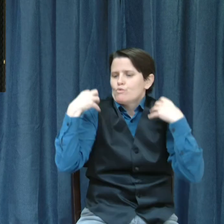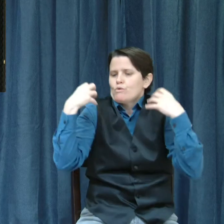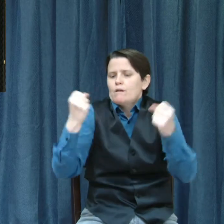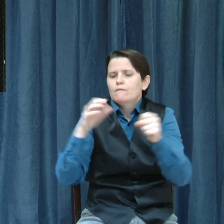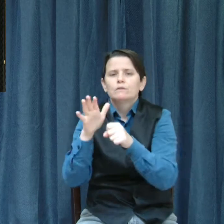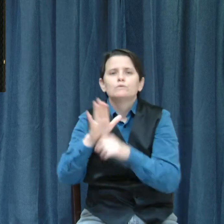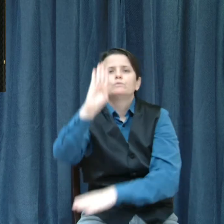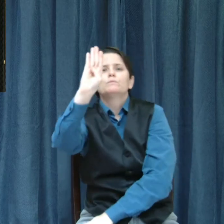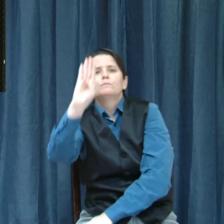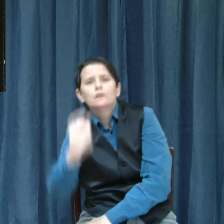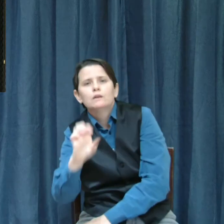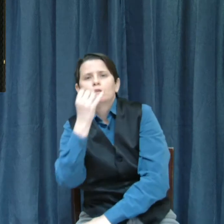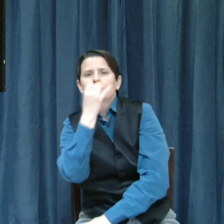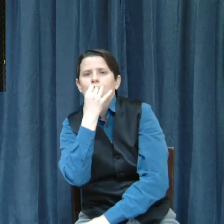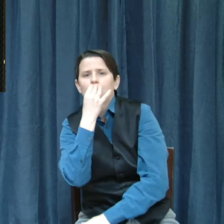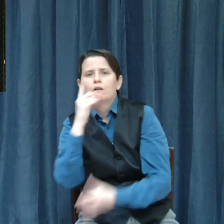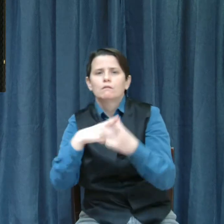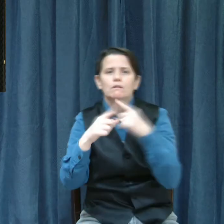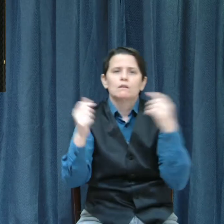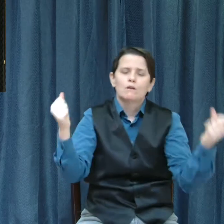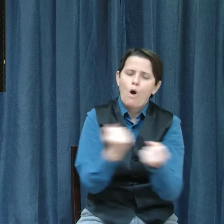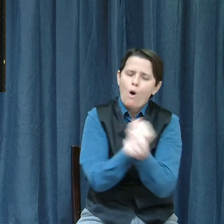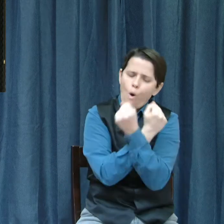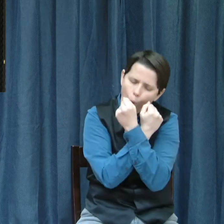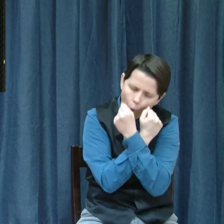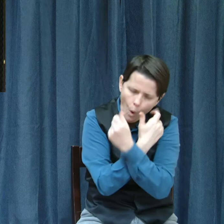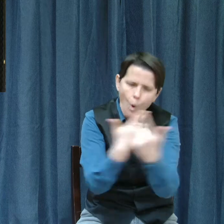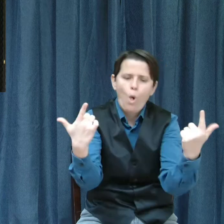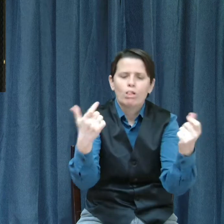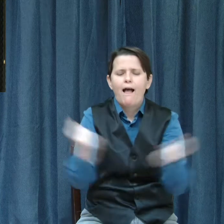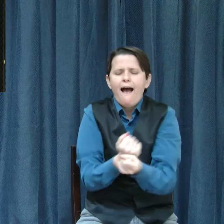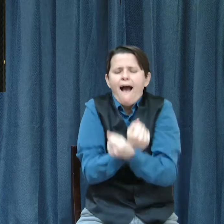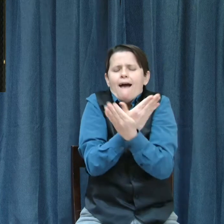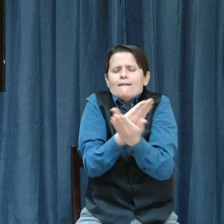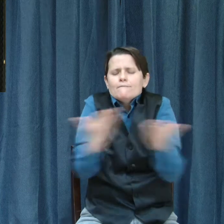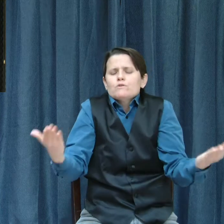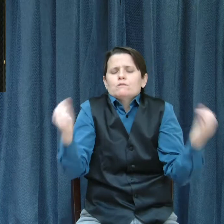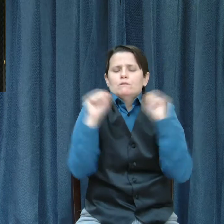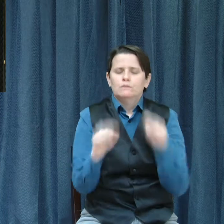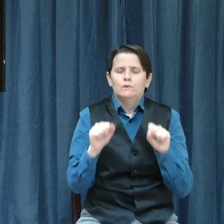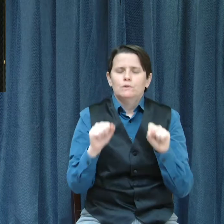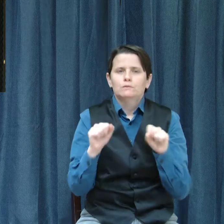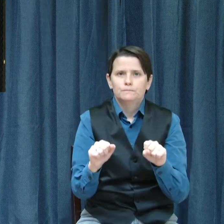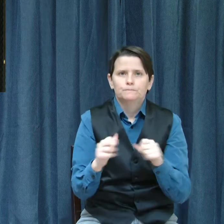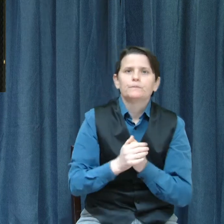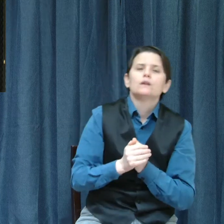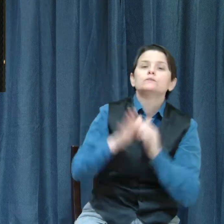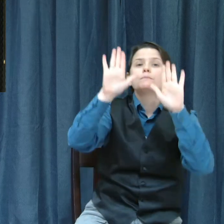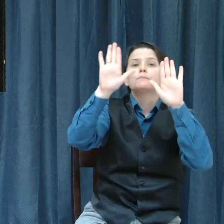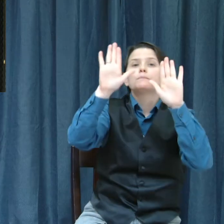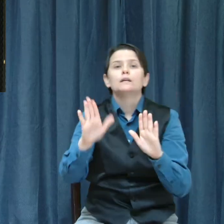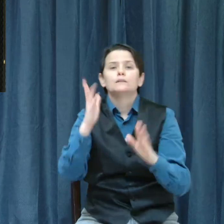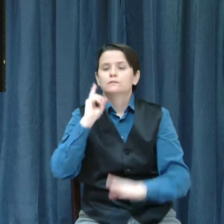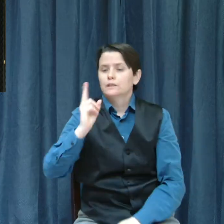are possible. Then all things are possible. There is amazing history that we are uncovering,